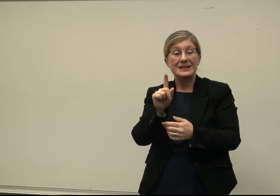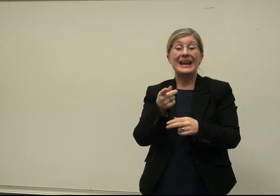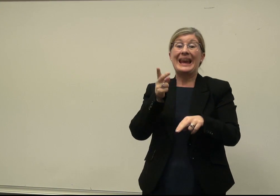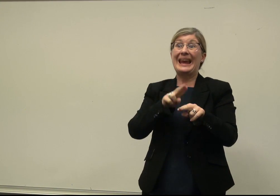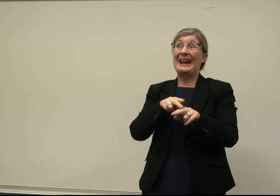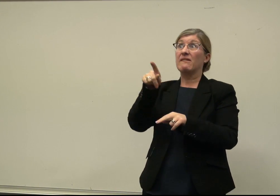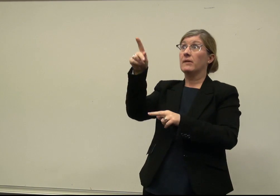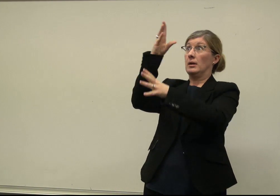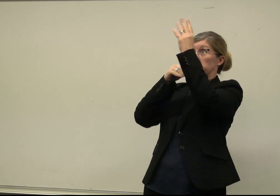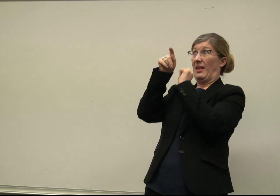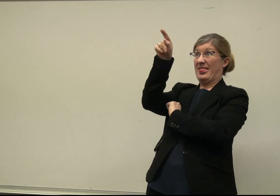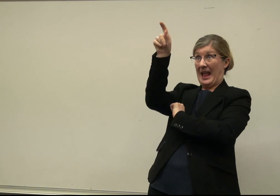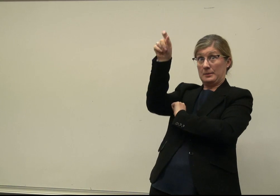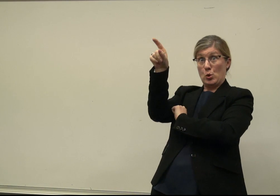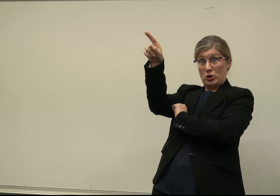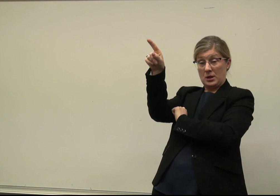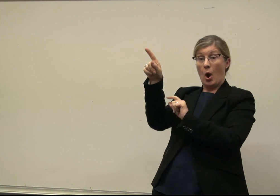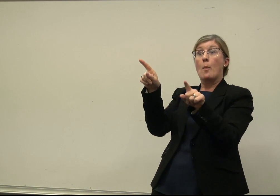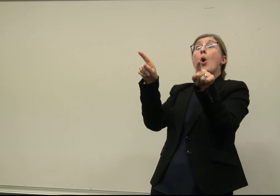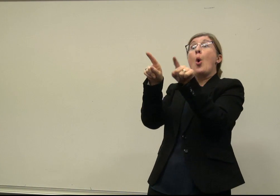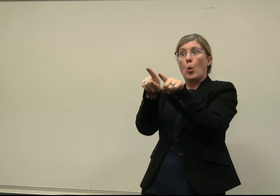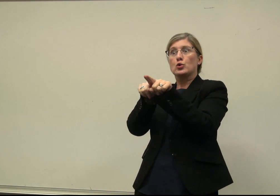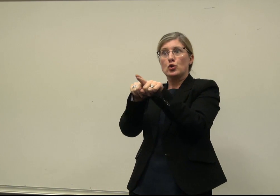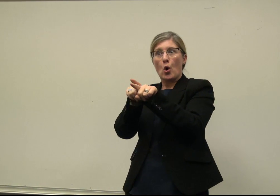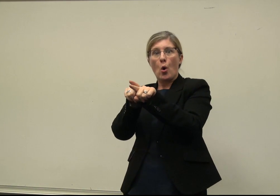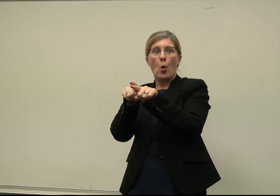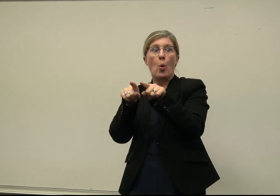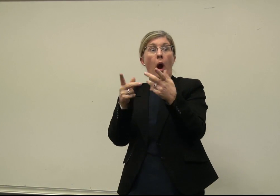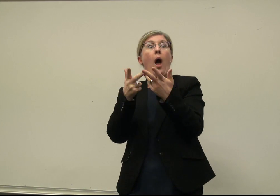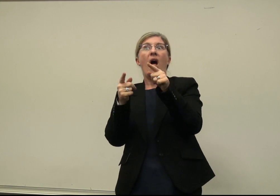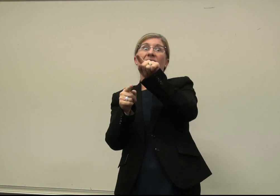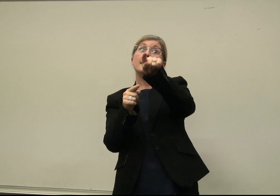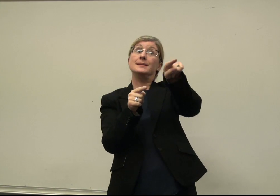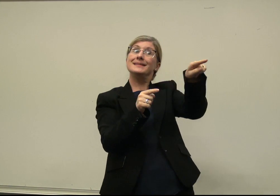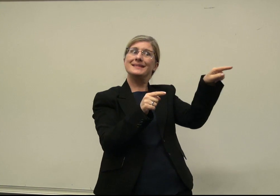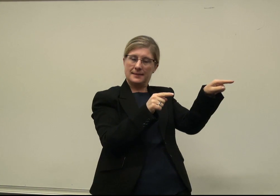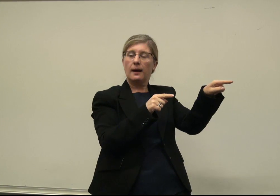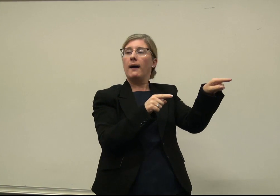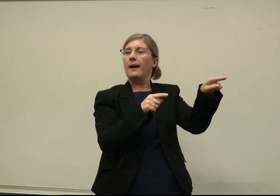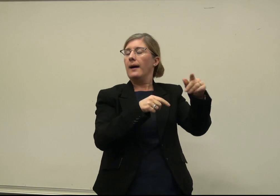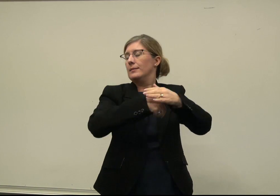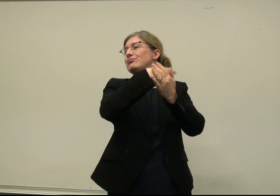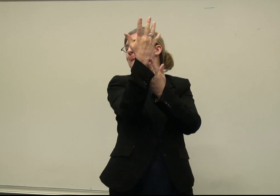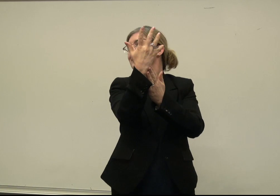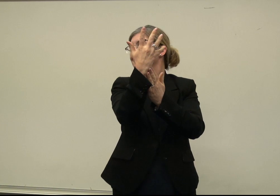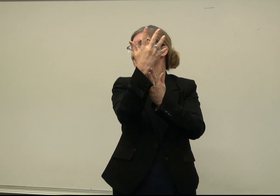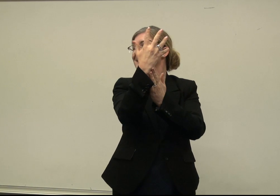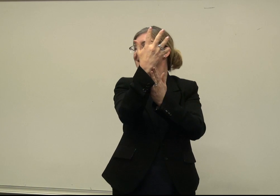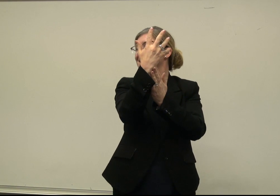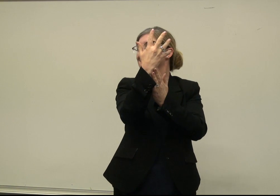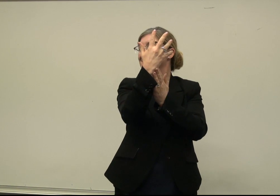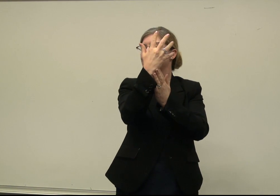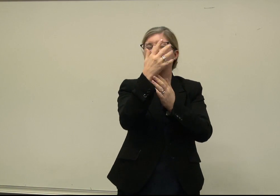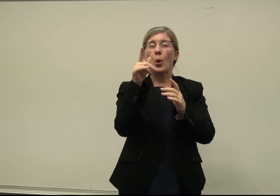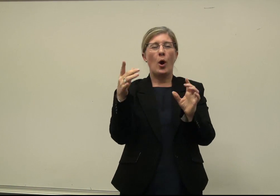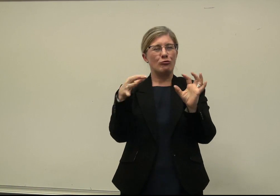from low-level, or learners of the language, but also from other speakers. So this goes back to the